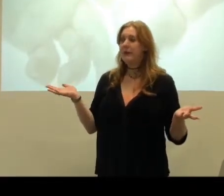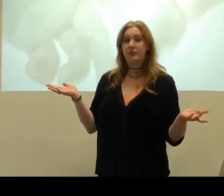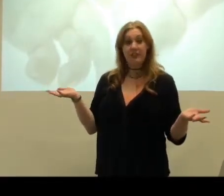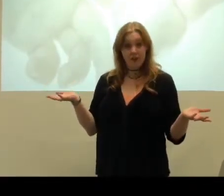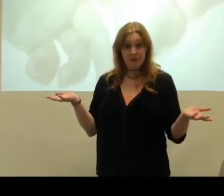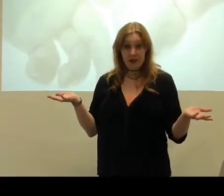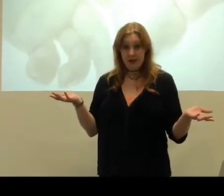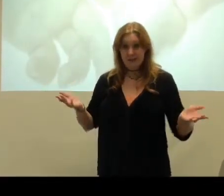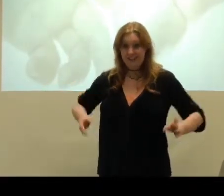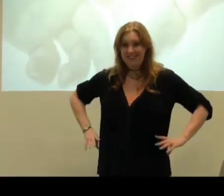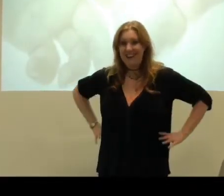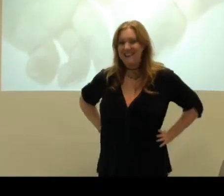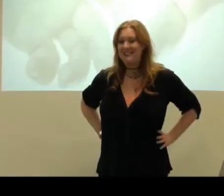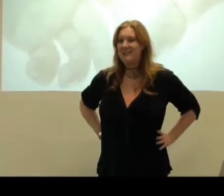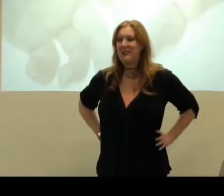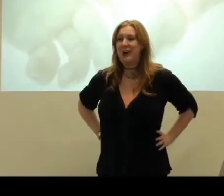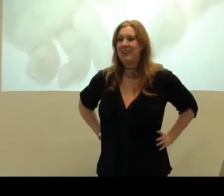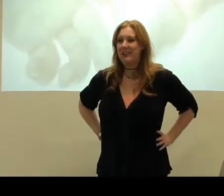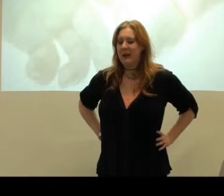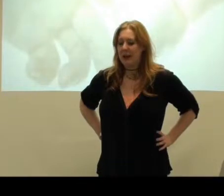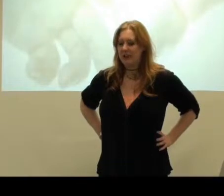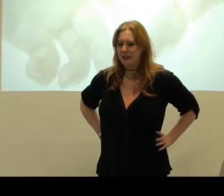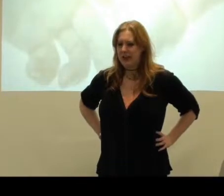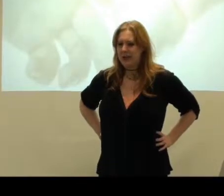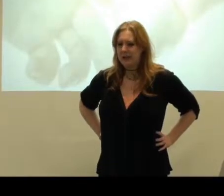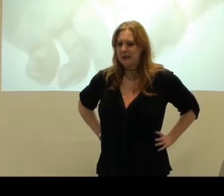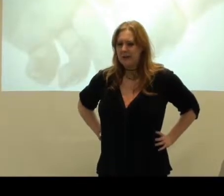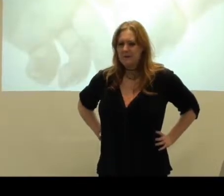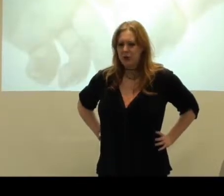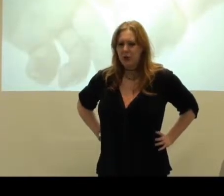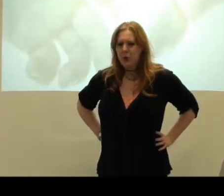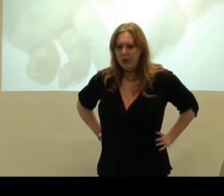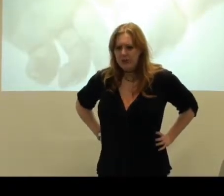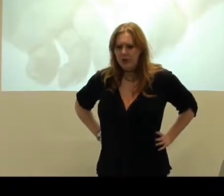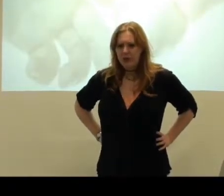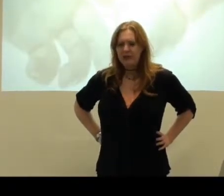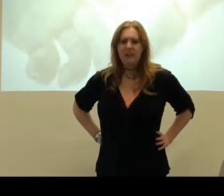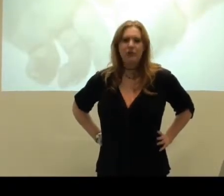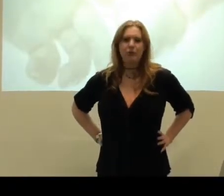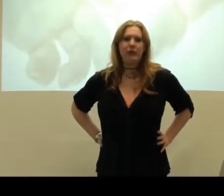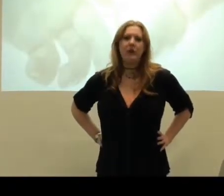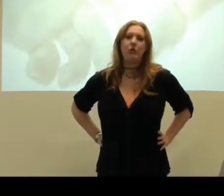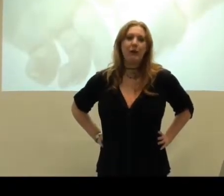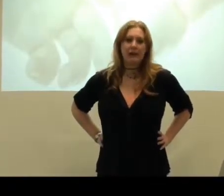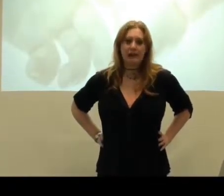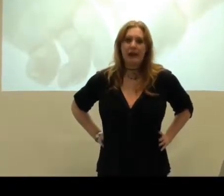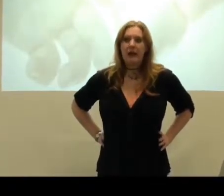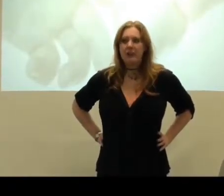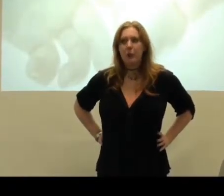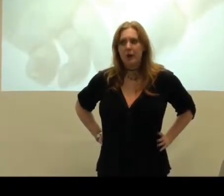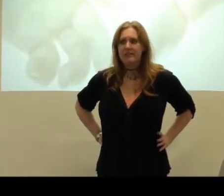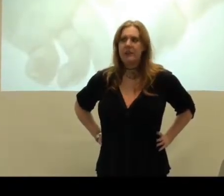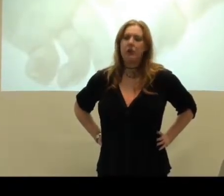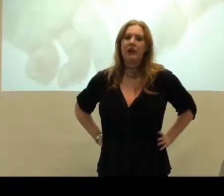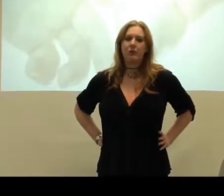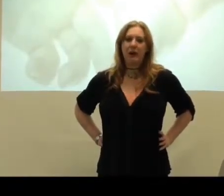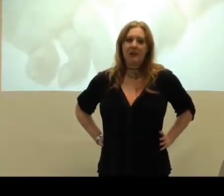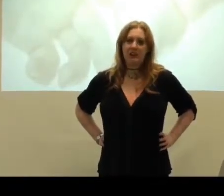for their child, and so often they're so worried that they're going to teach incorrectly. What's the correct way to teach